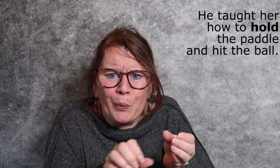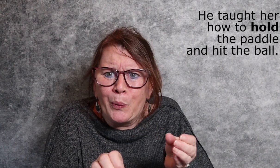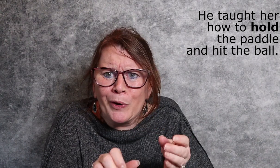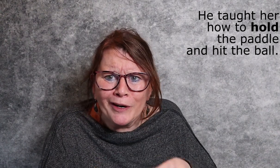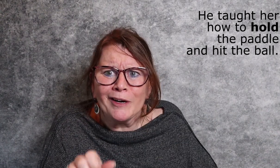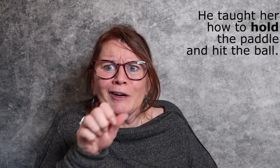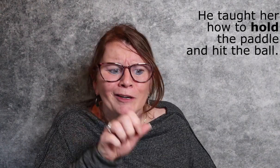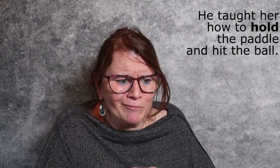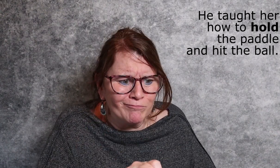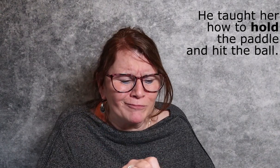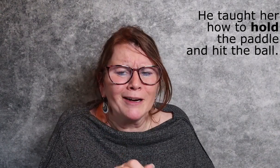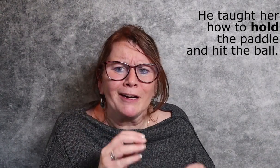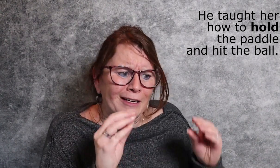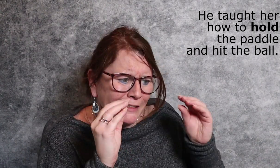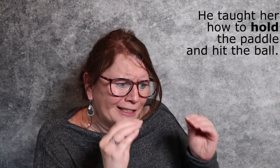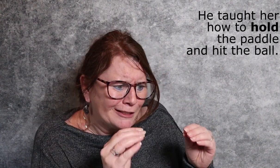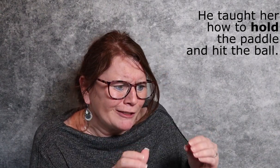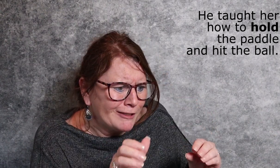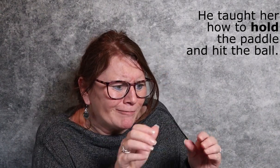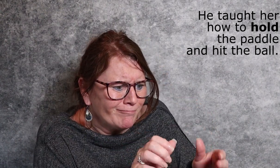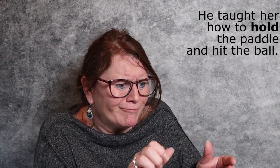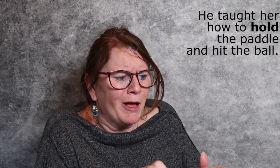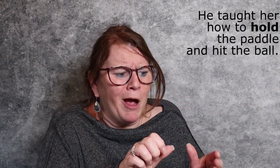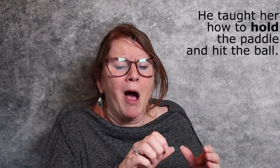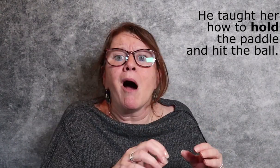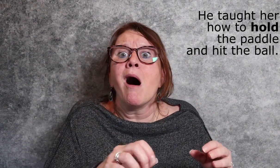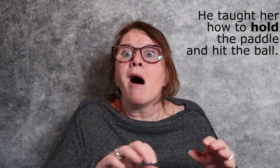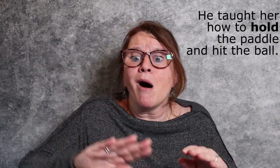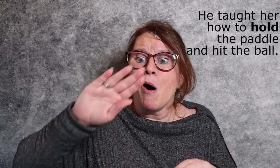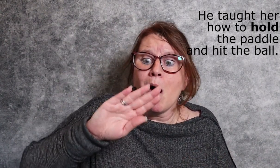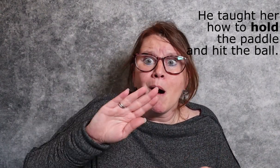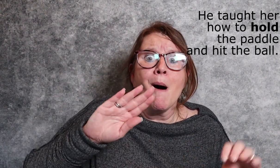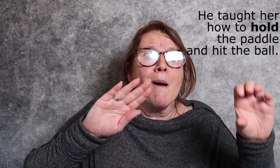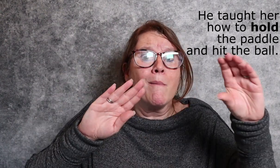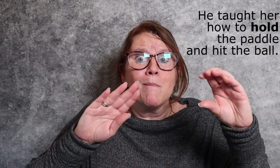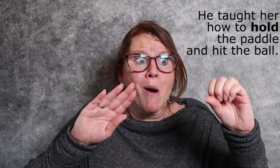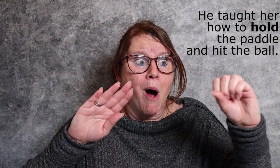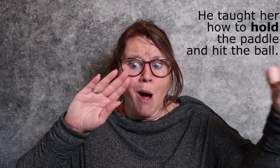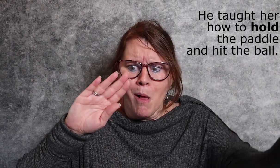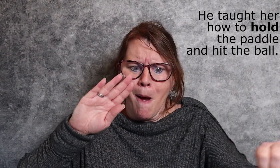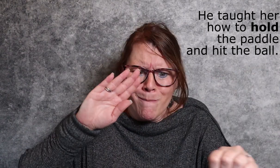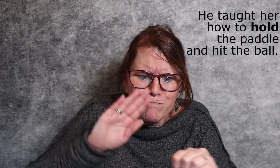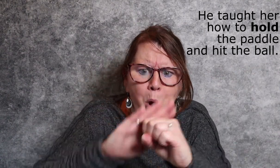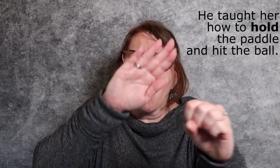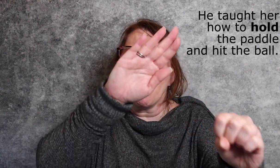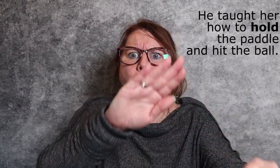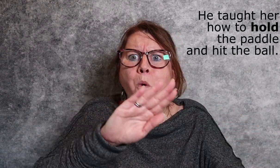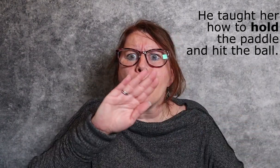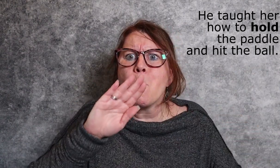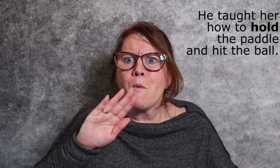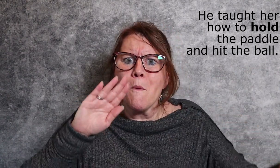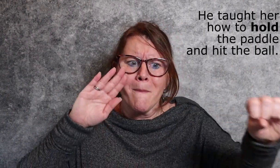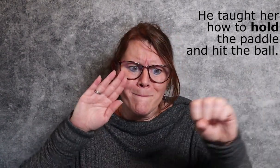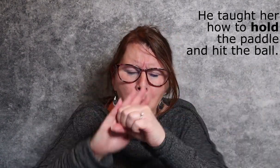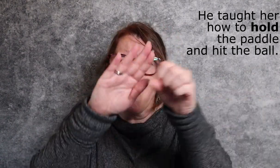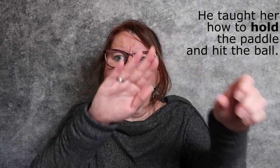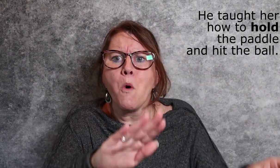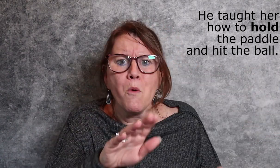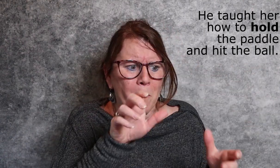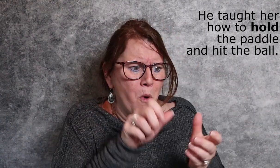A grandpa and his granddaughter are playing a game of ping pong. He teaches her how to hit the ball with the paddle. When she gets the